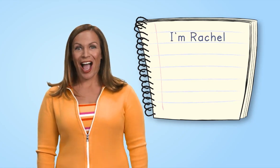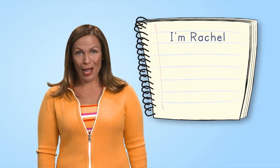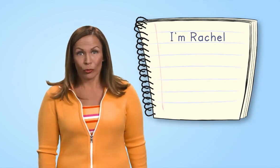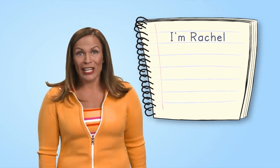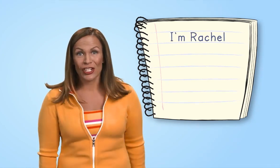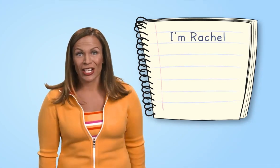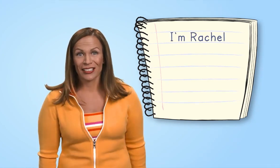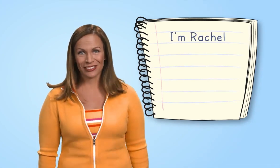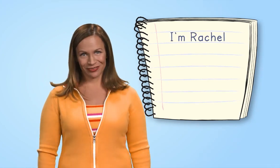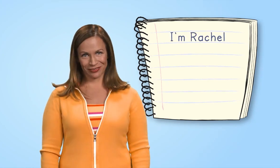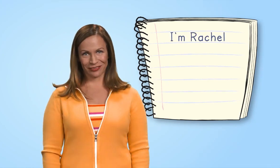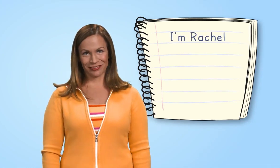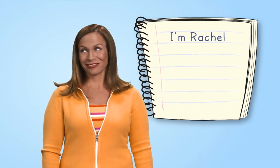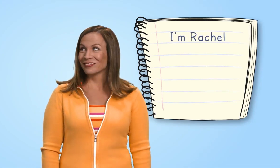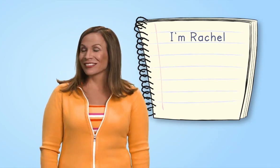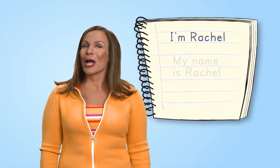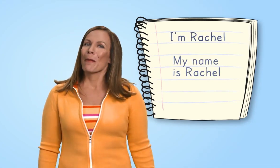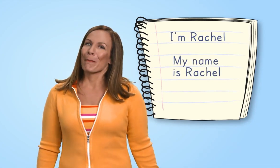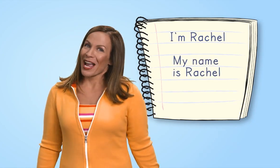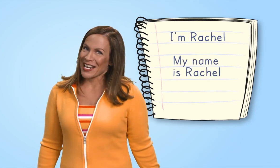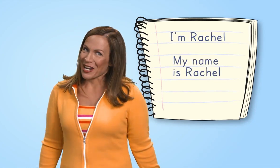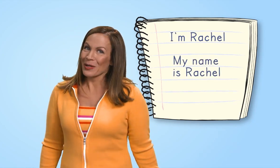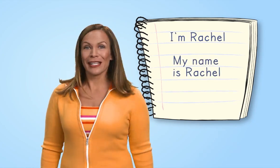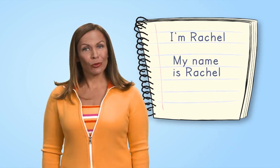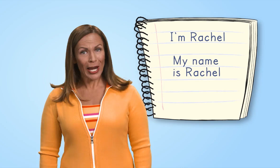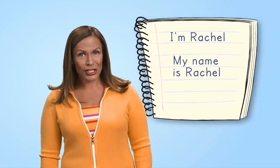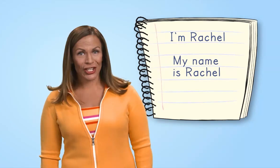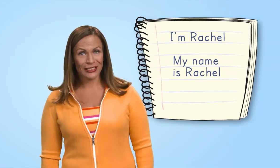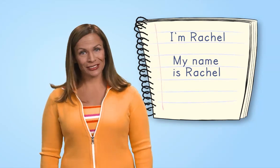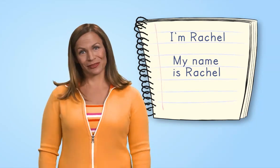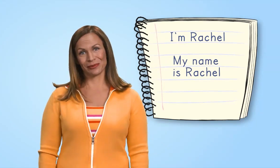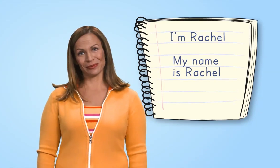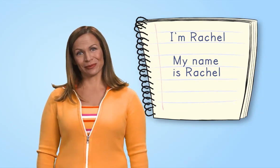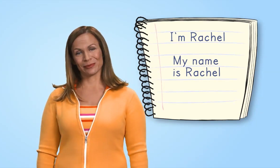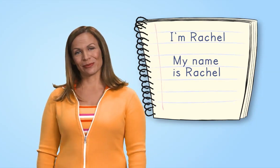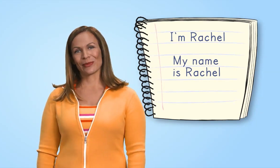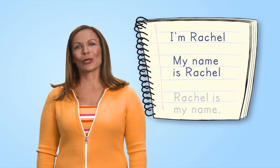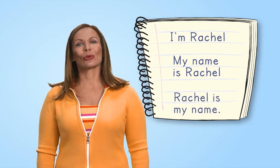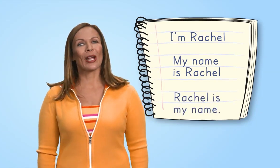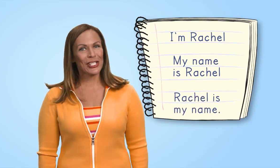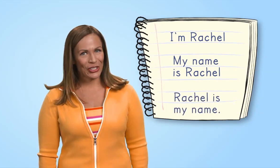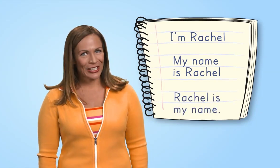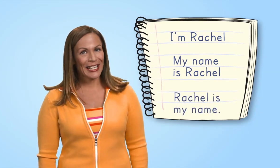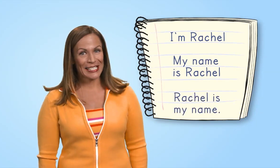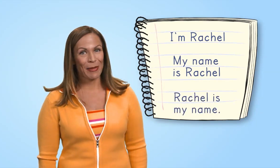I'm Rachel. What's your name? My name is Rachel. What's your name? Rachel is my